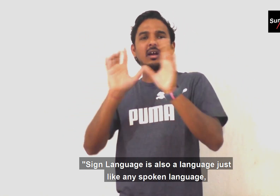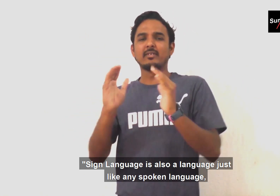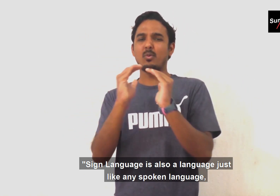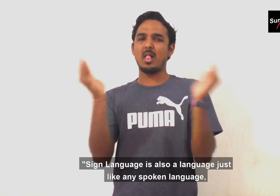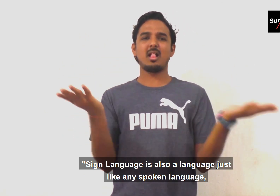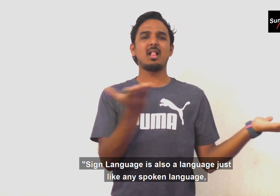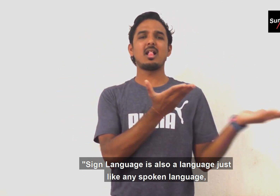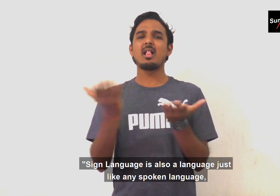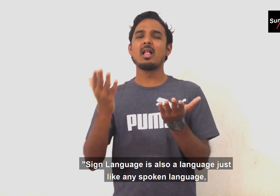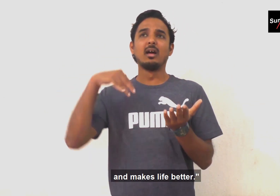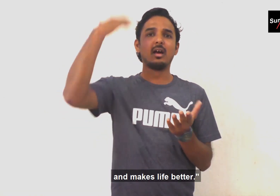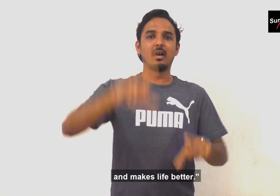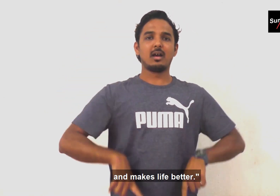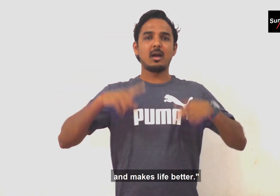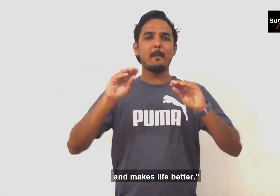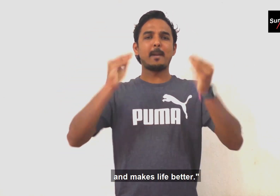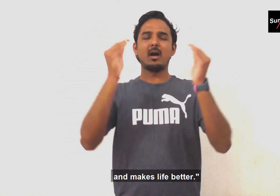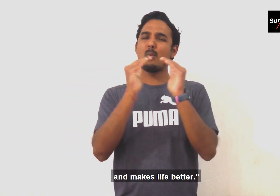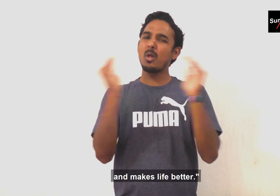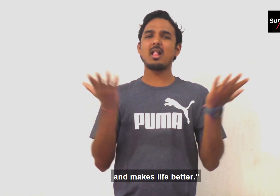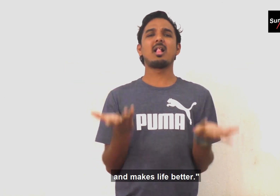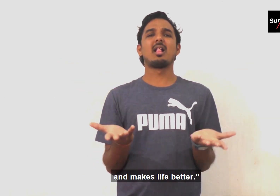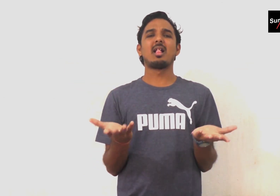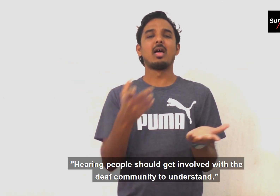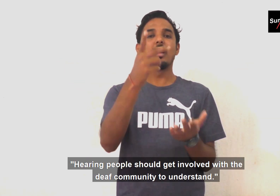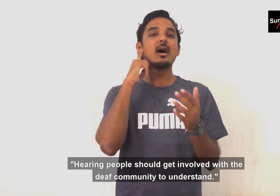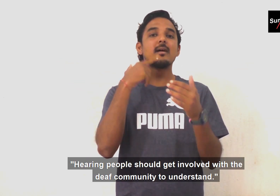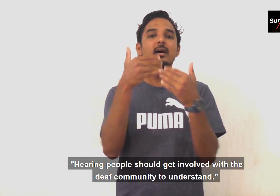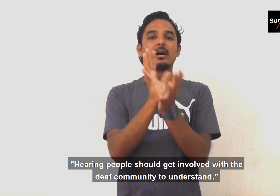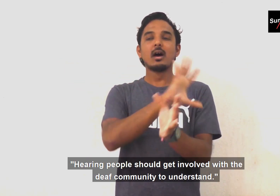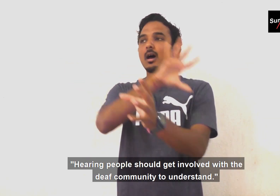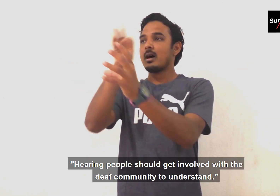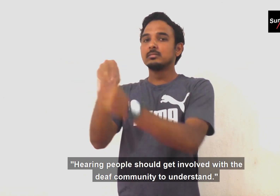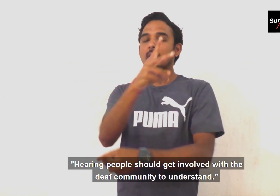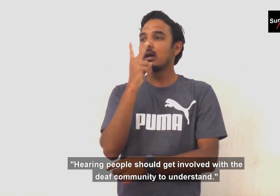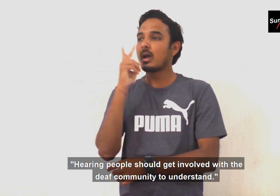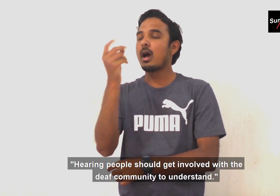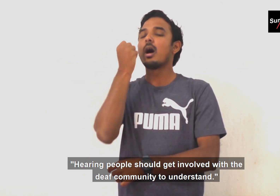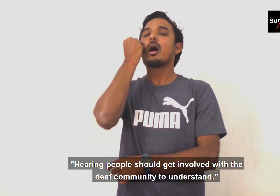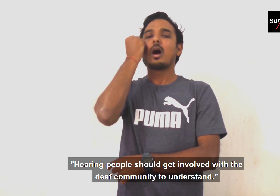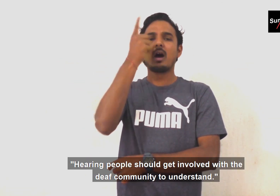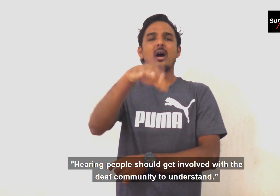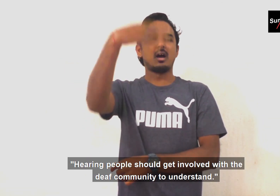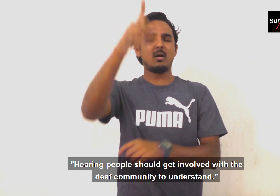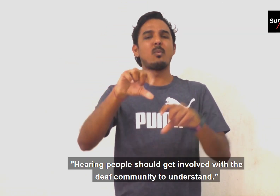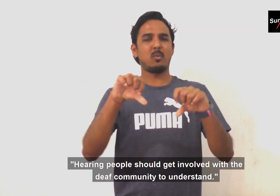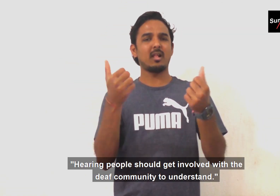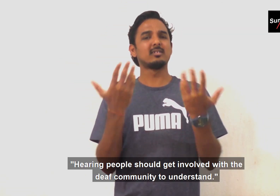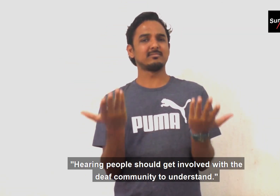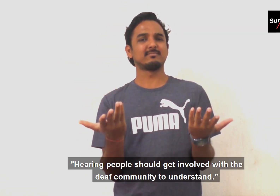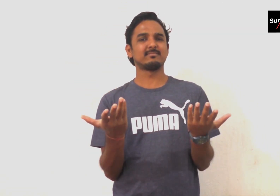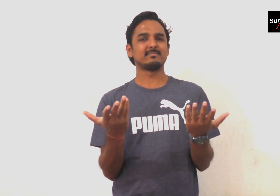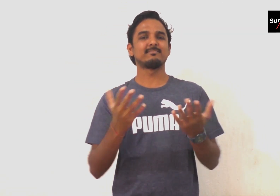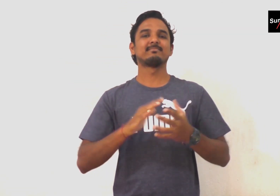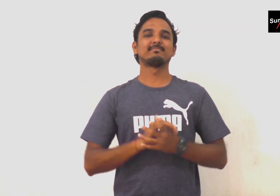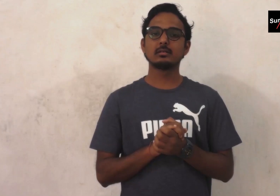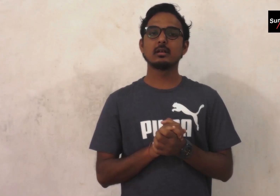spoken language and makes life better. Hearing people should get involved with the deaf community to understand.